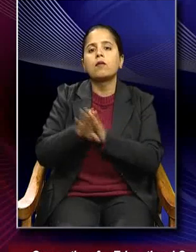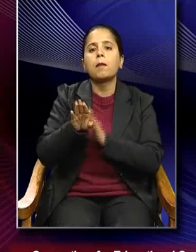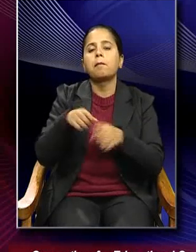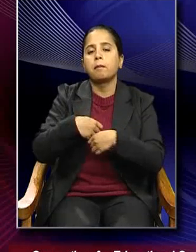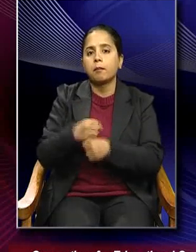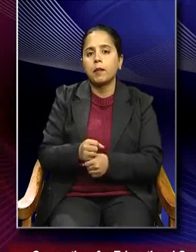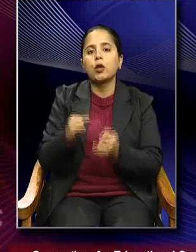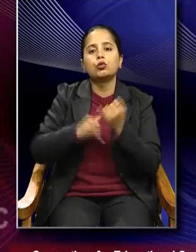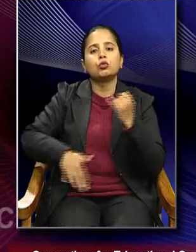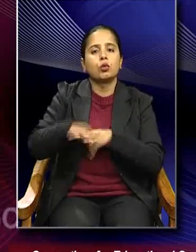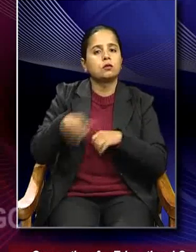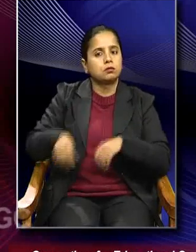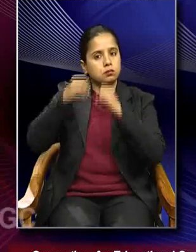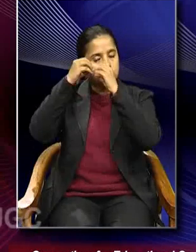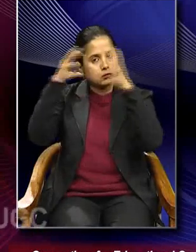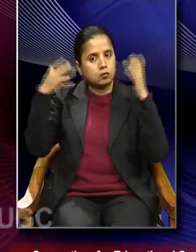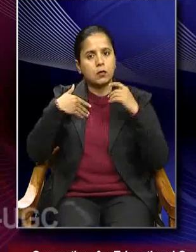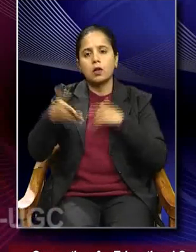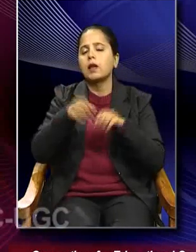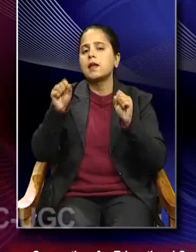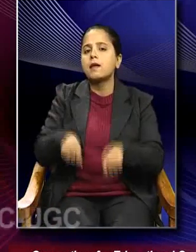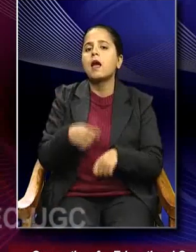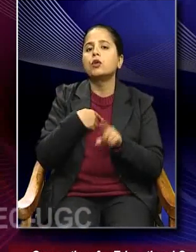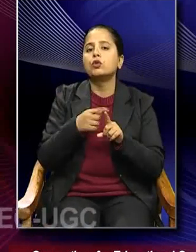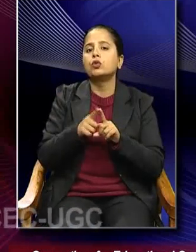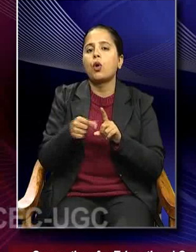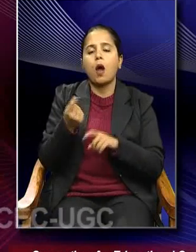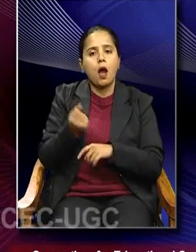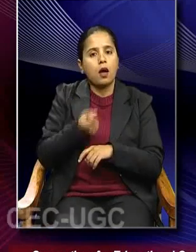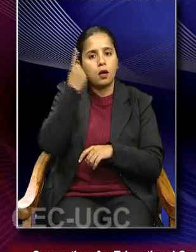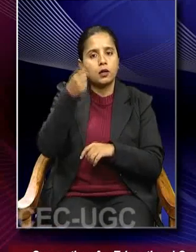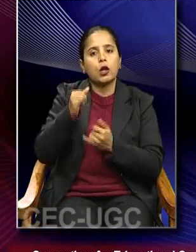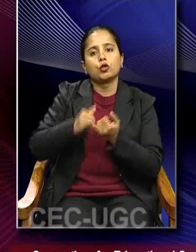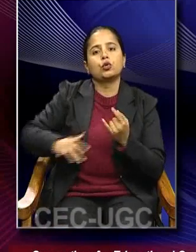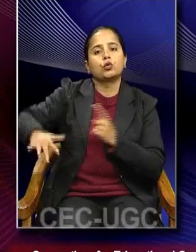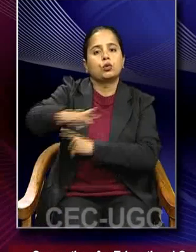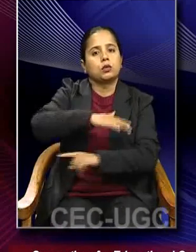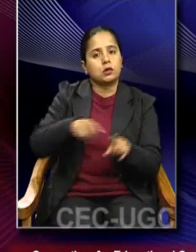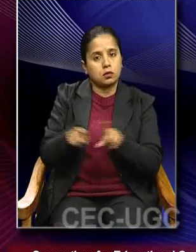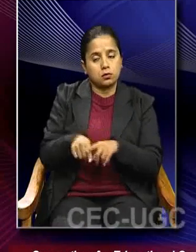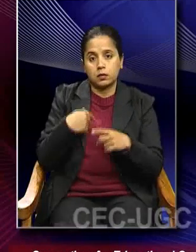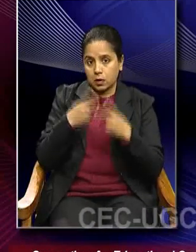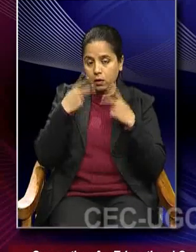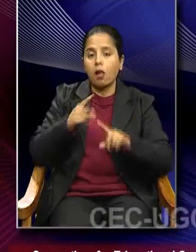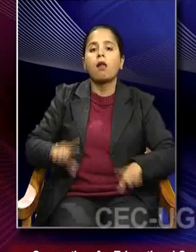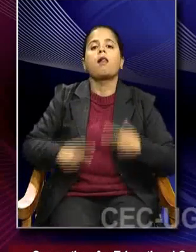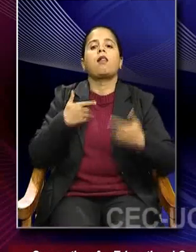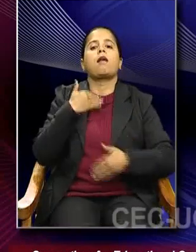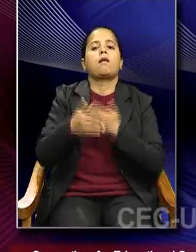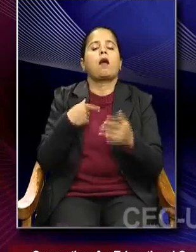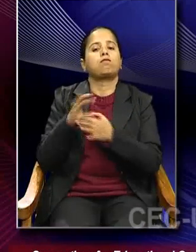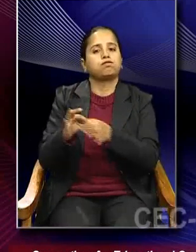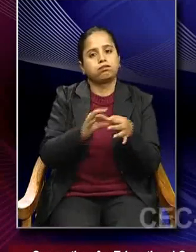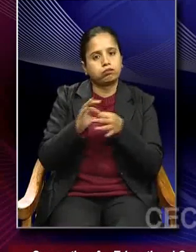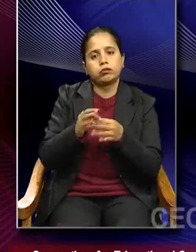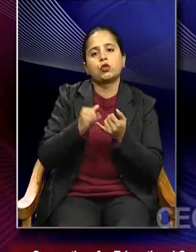sociological imagination, we are able to understand society as we live and connect to